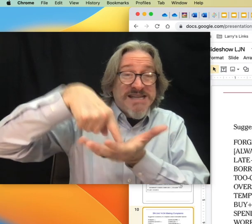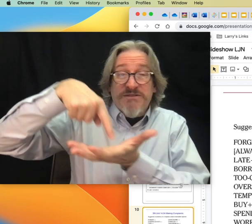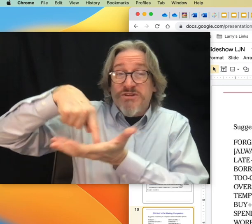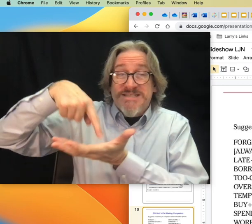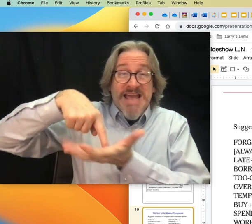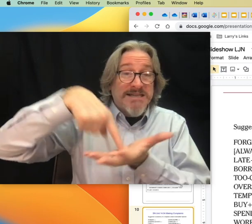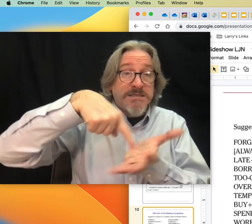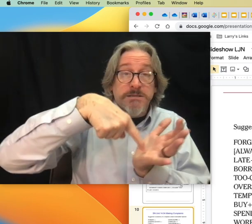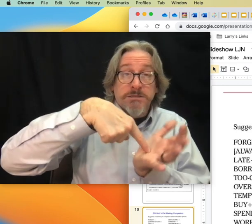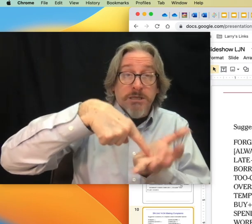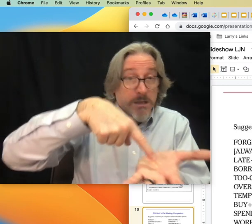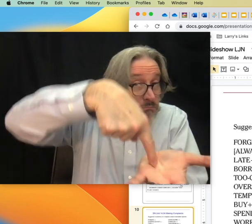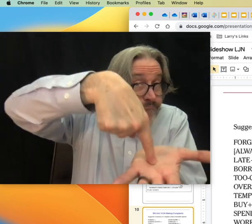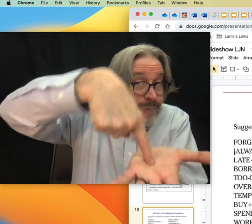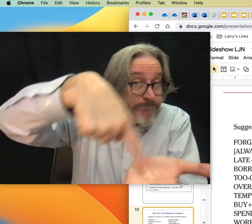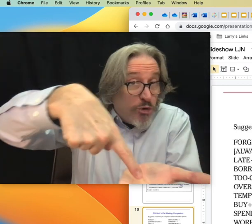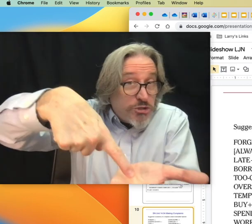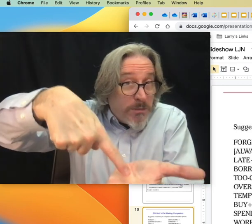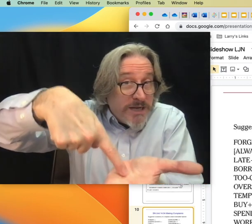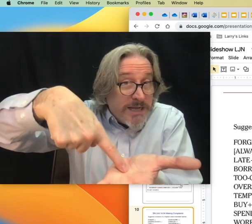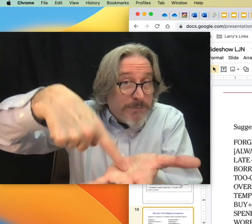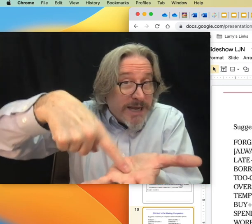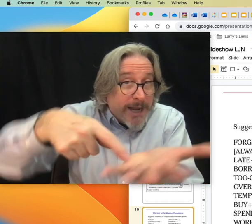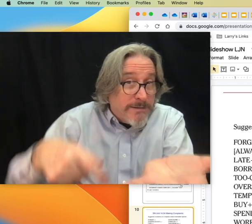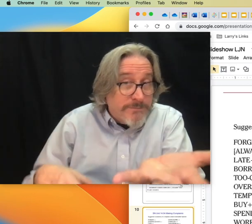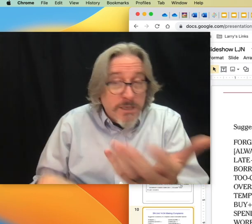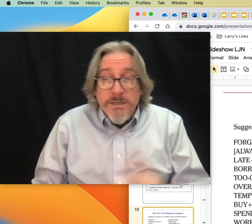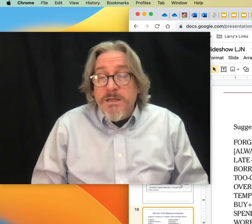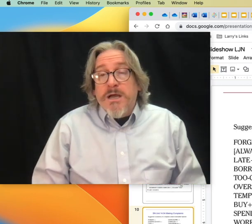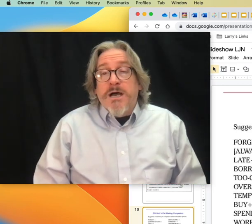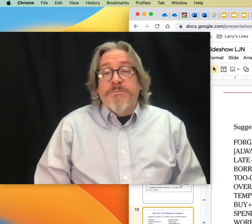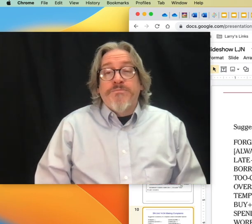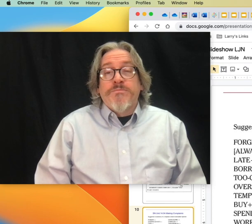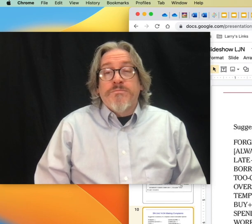This is the sign for debt. Put your money in my hand.